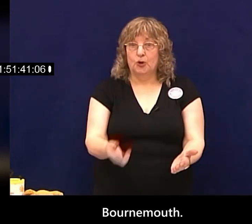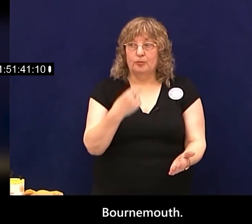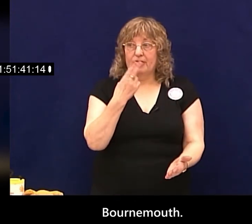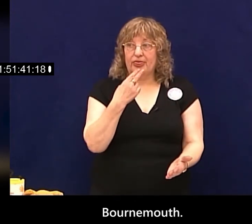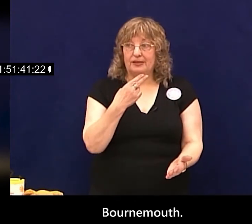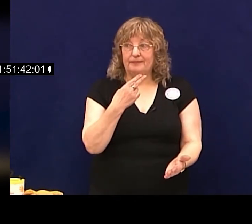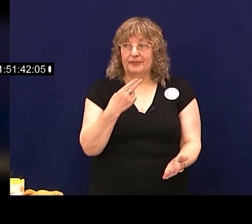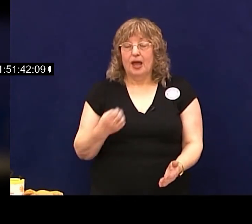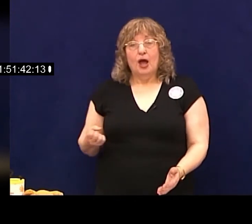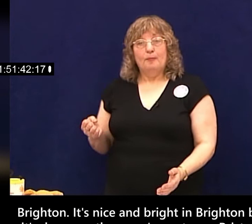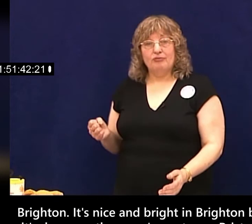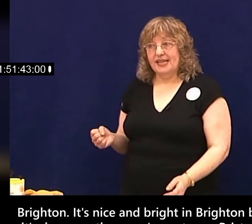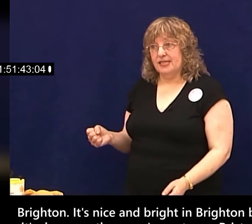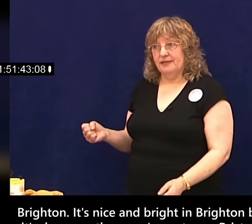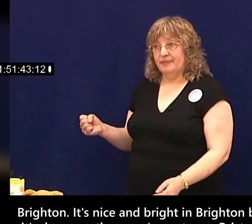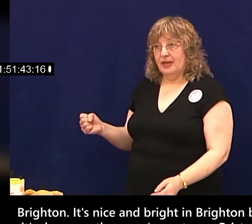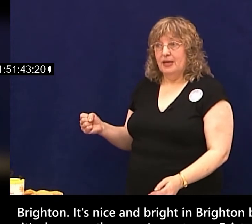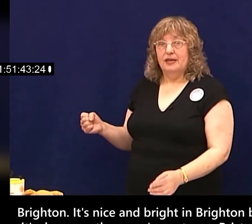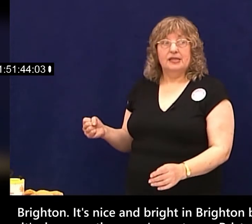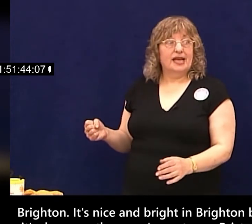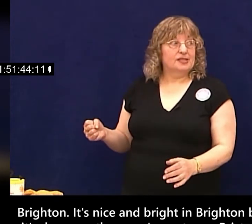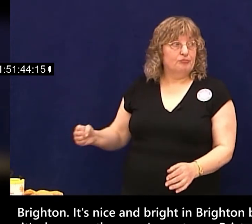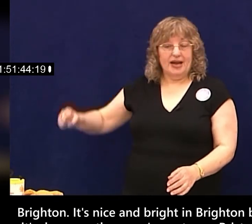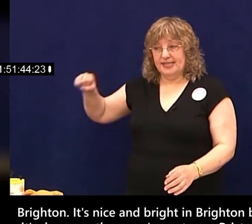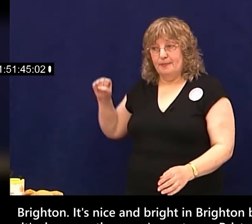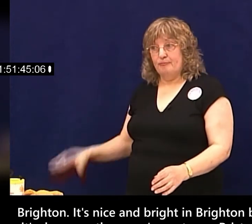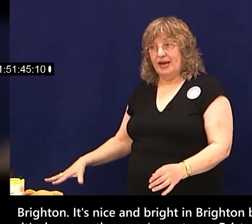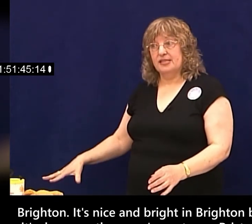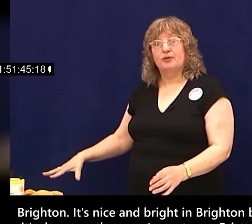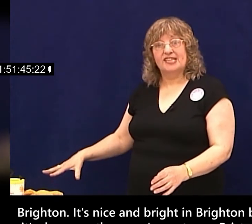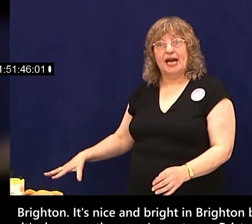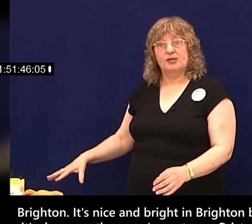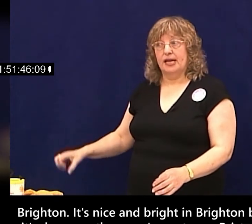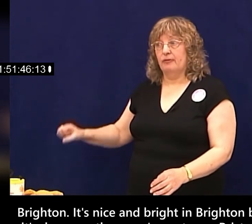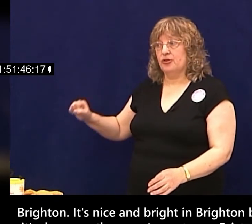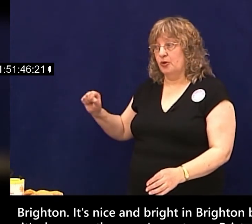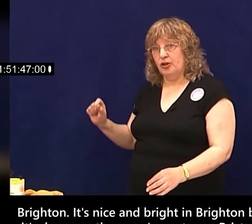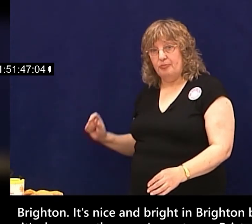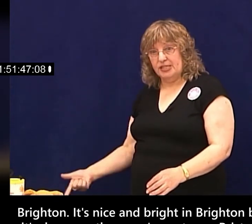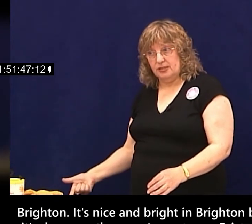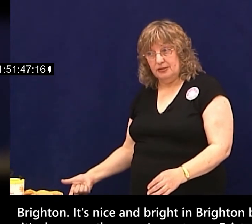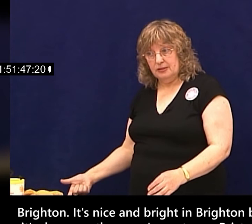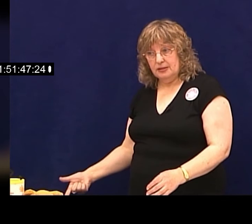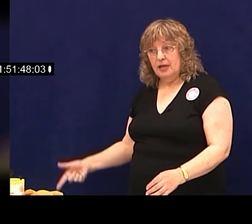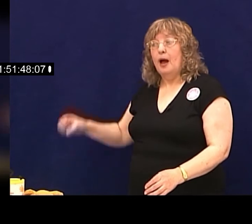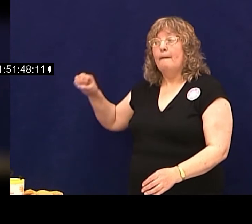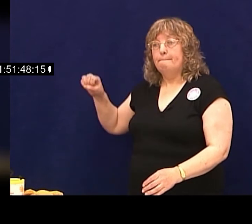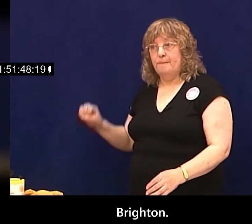Bournemouth. Brighton. It's nice and Brighton, but it's down south. So you've got your Bristol,